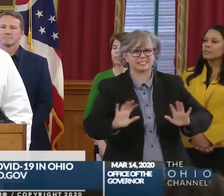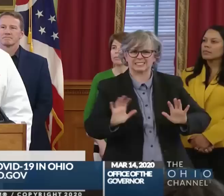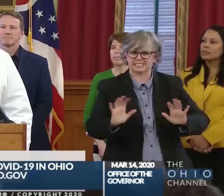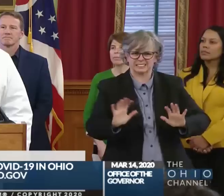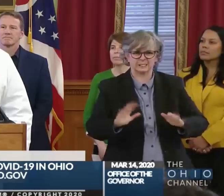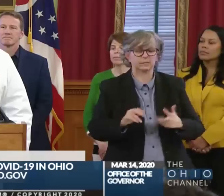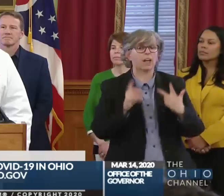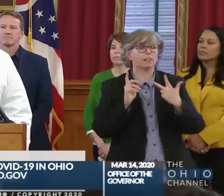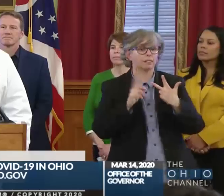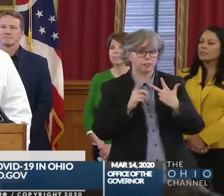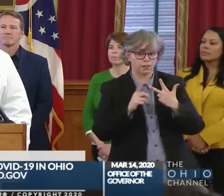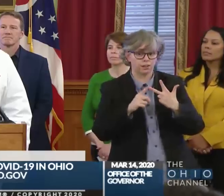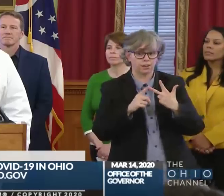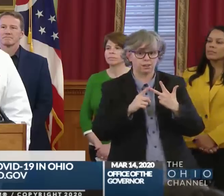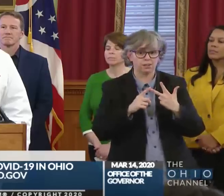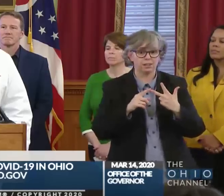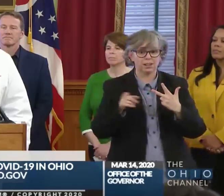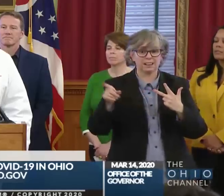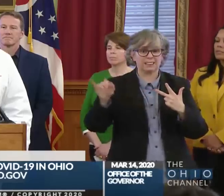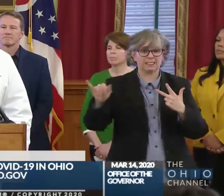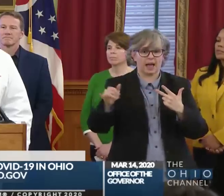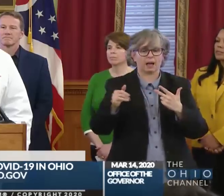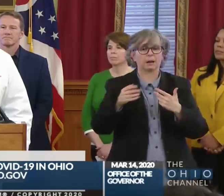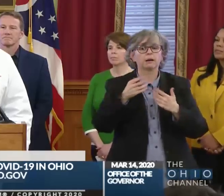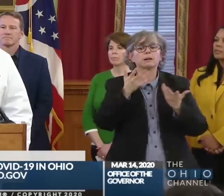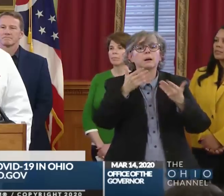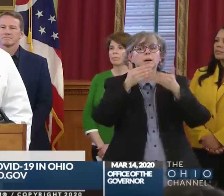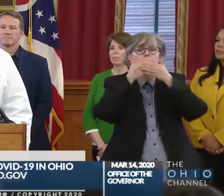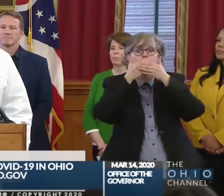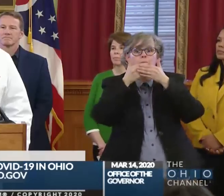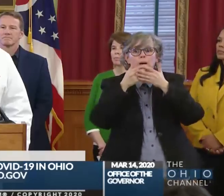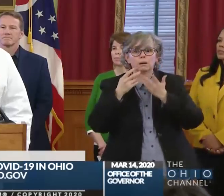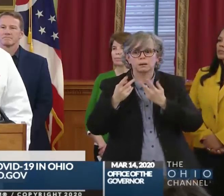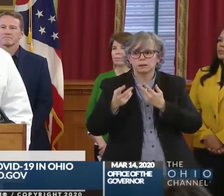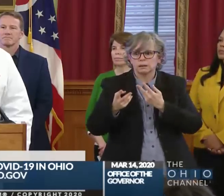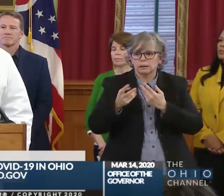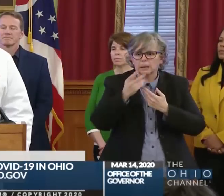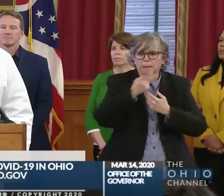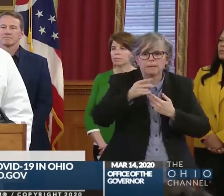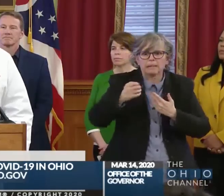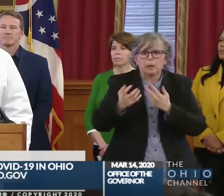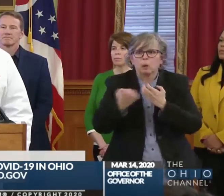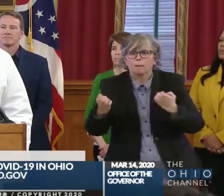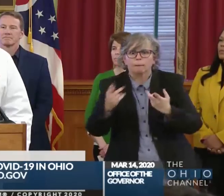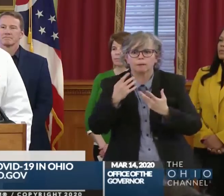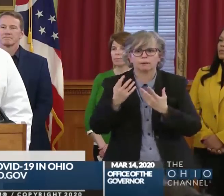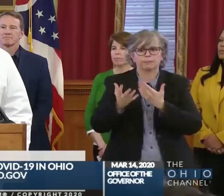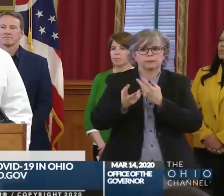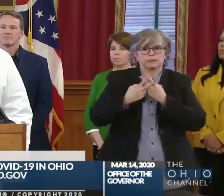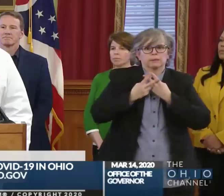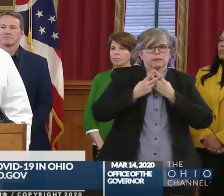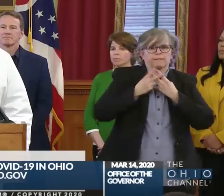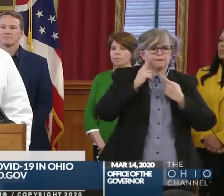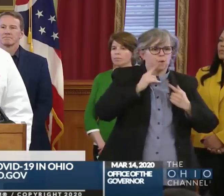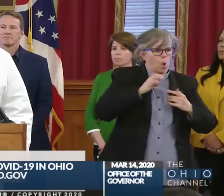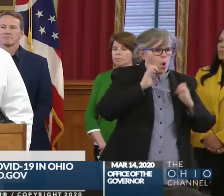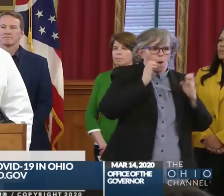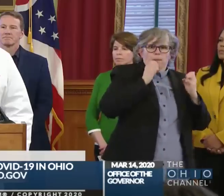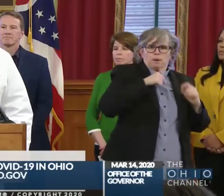our inventory, because this is what our staff, this is what our patients and their families need to be protected when someone is in the healthcare